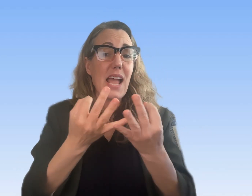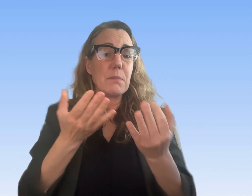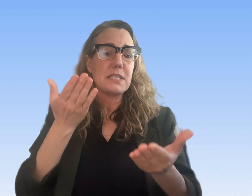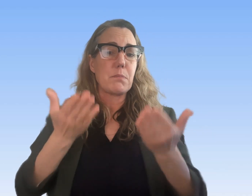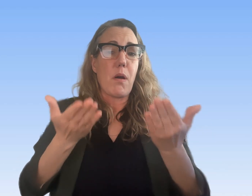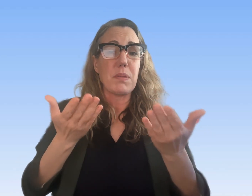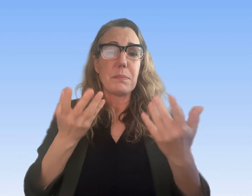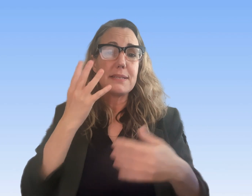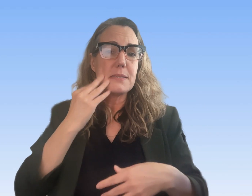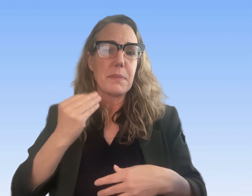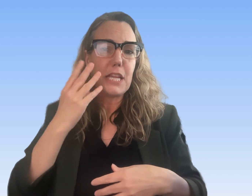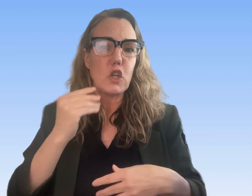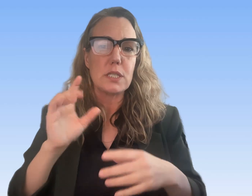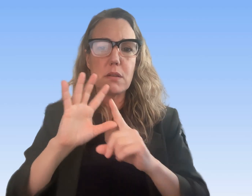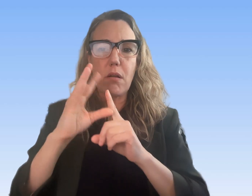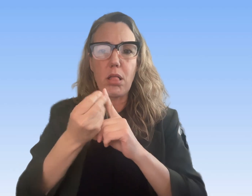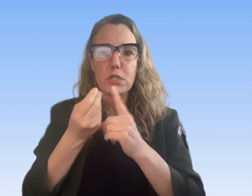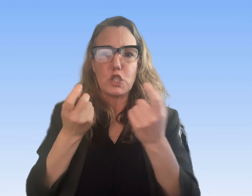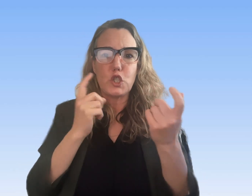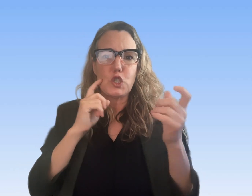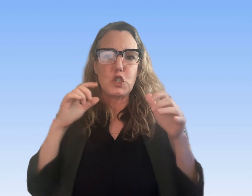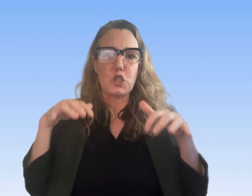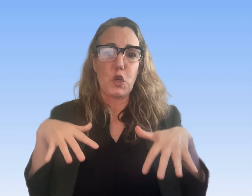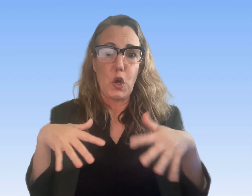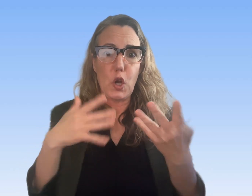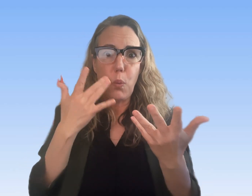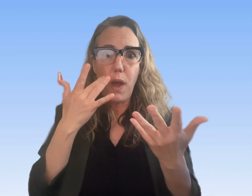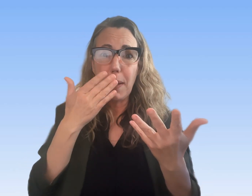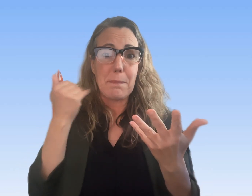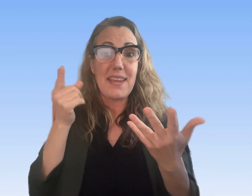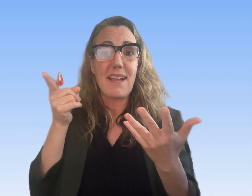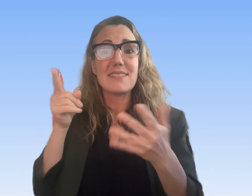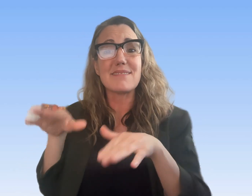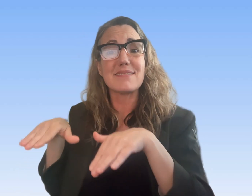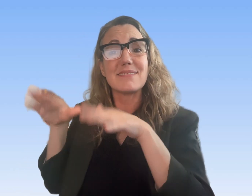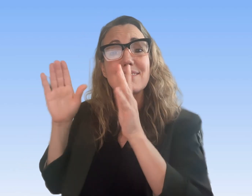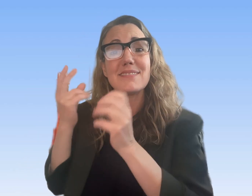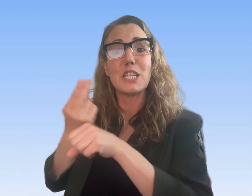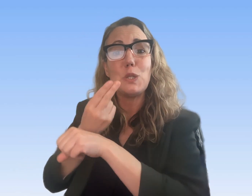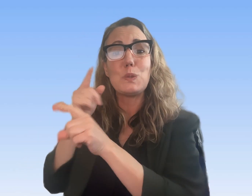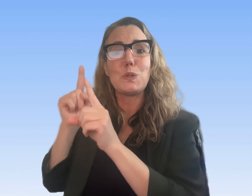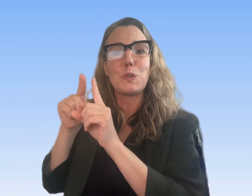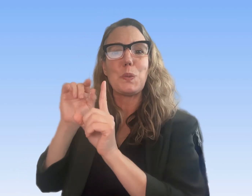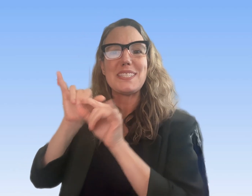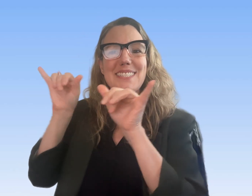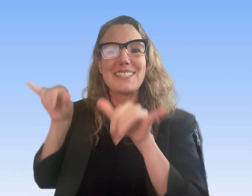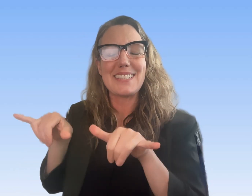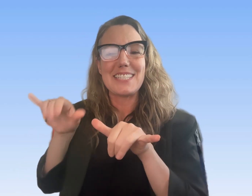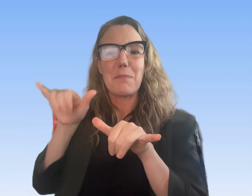Families probably experience a culture shock. Why? Because used to a system